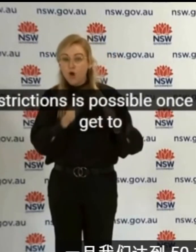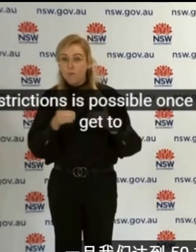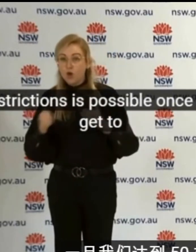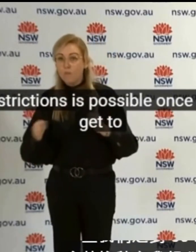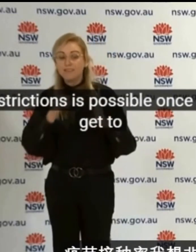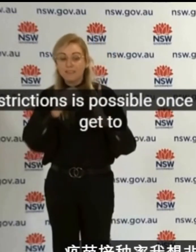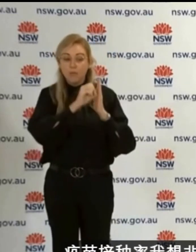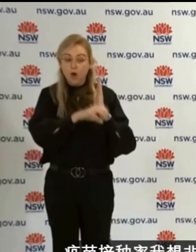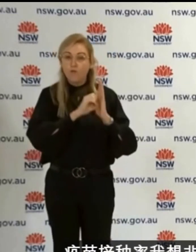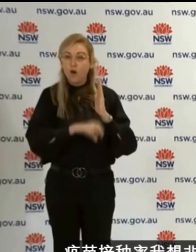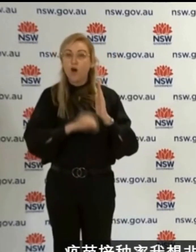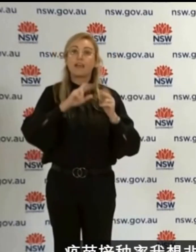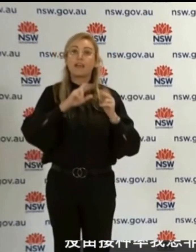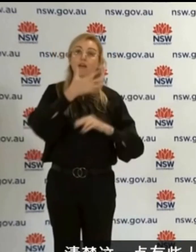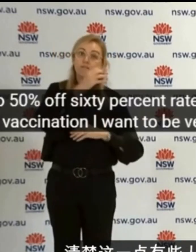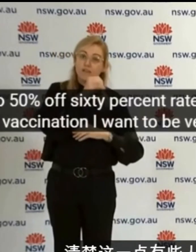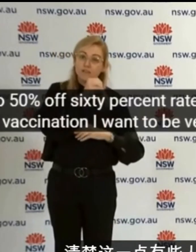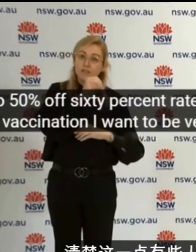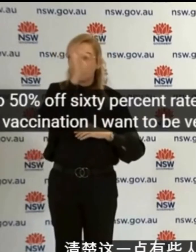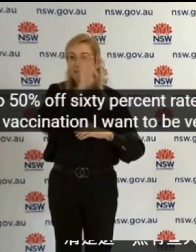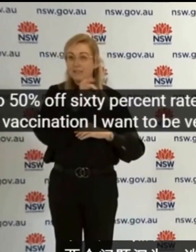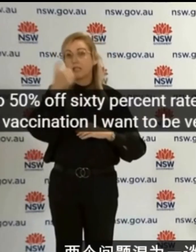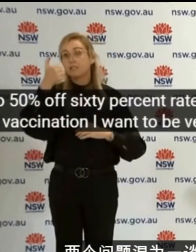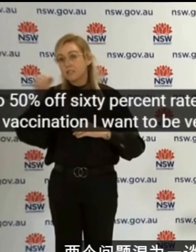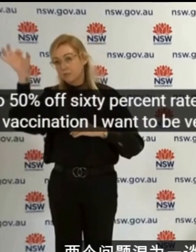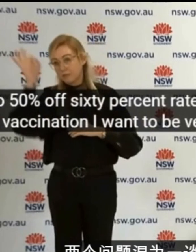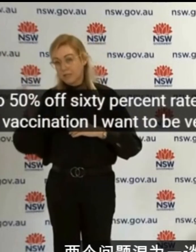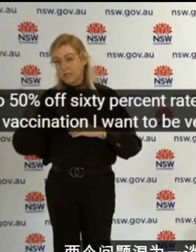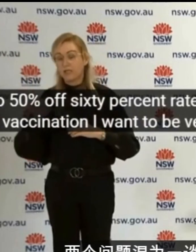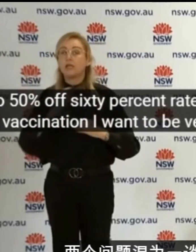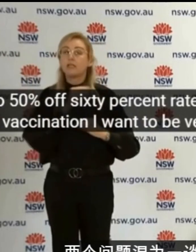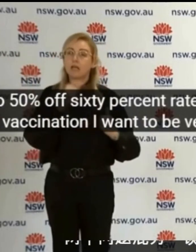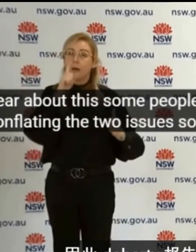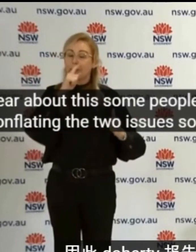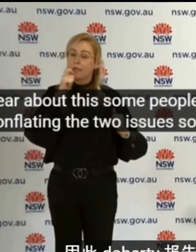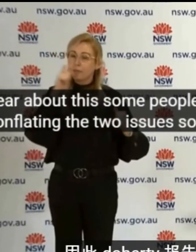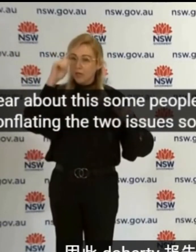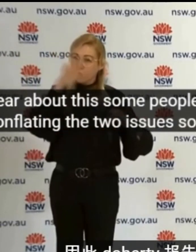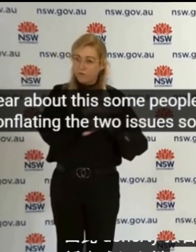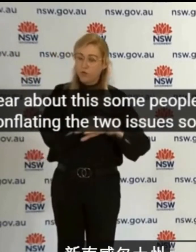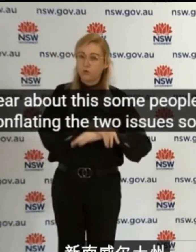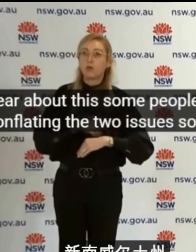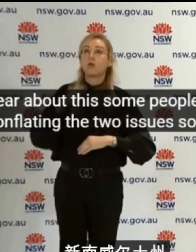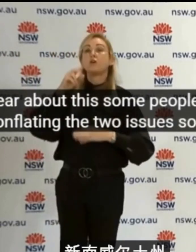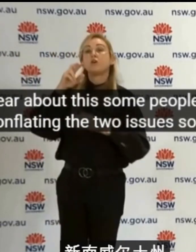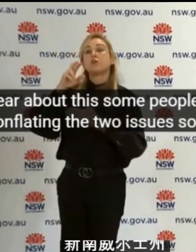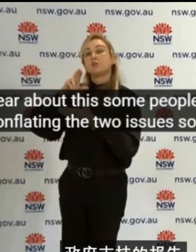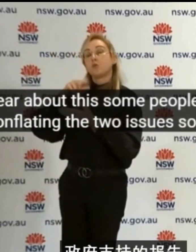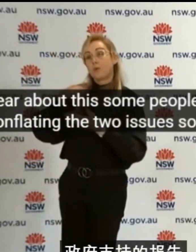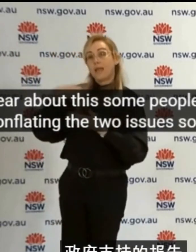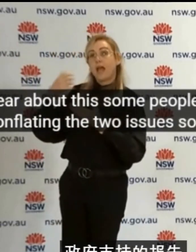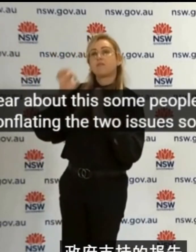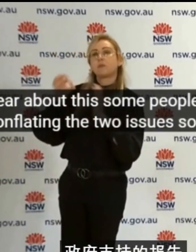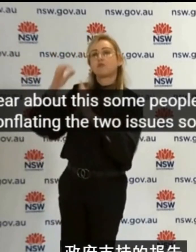I want to be very clear about this. Some people are conflating the two issues. So the Doherty report is an outstanding report which the New South Wales government supports. And